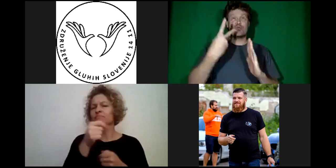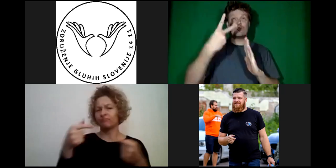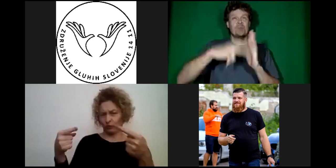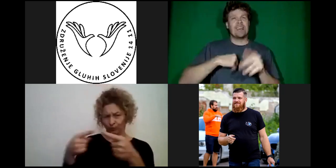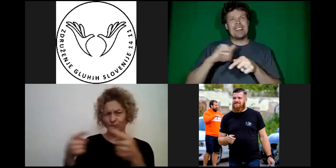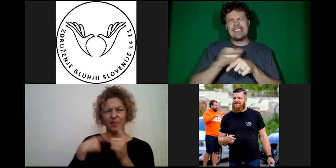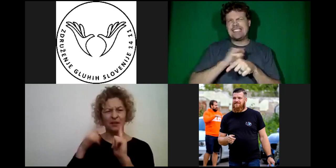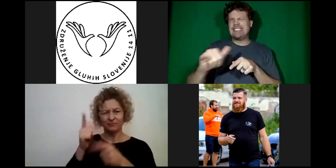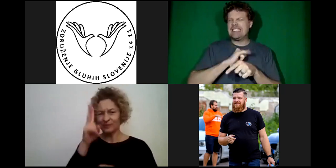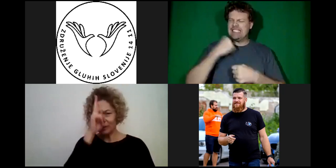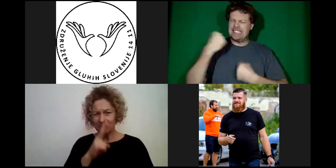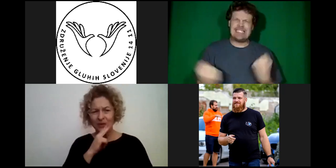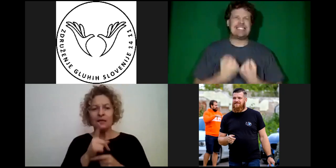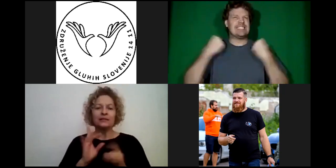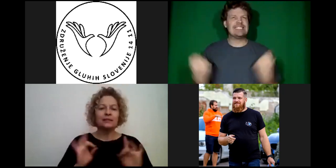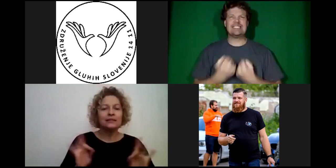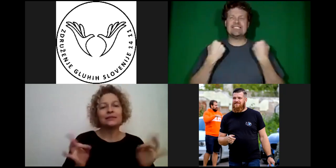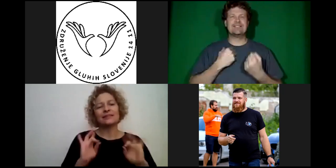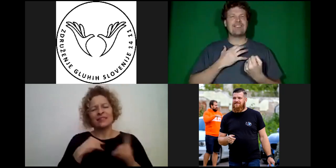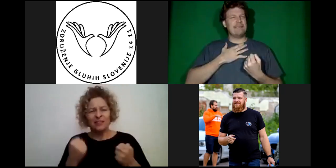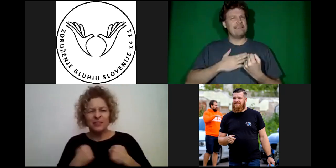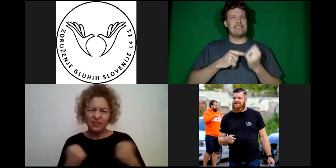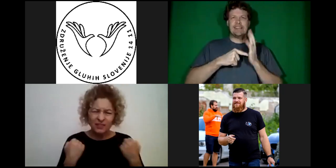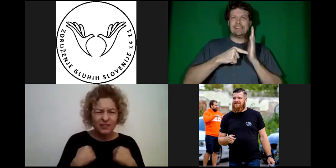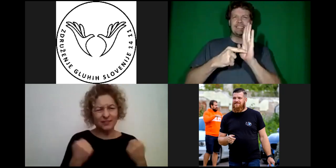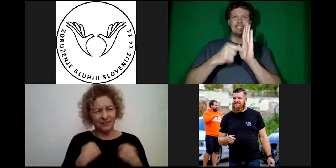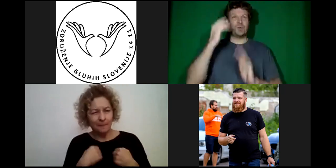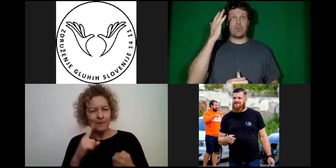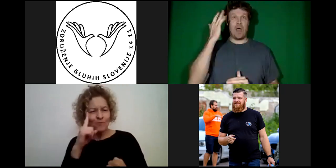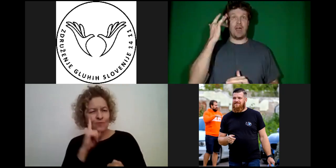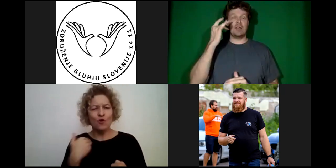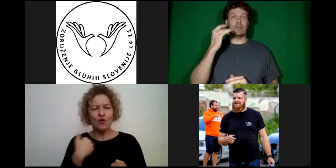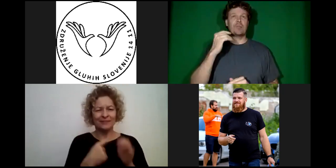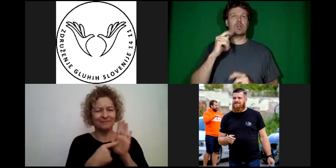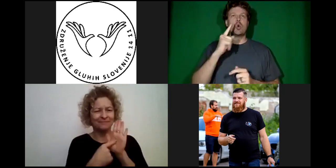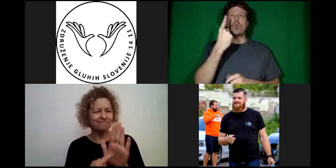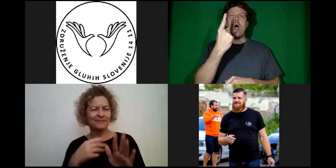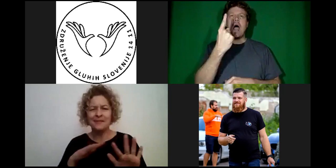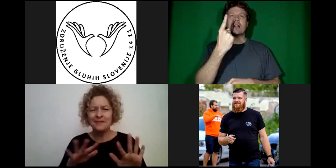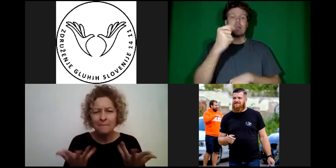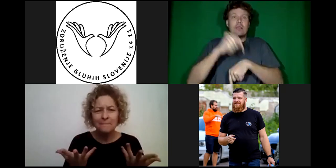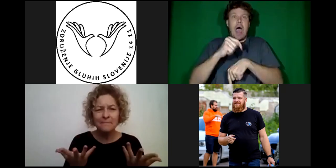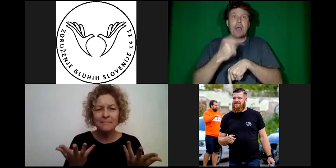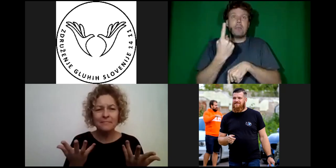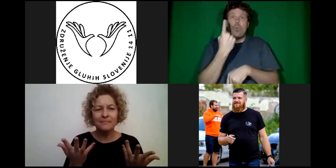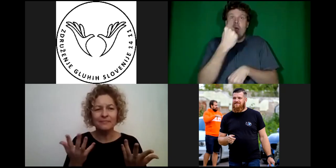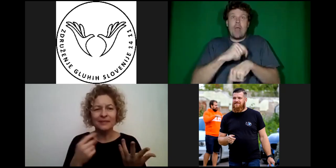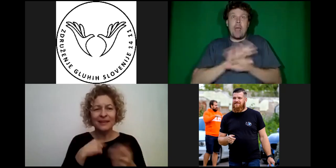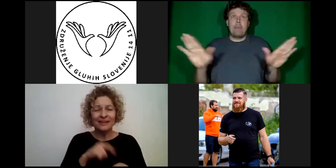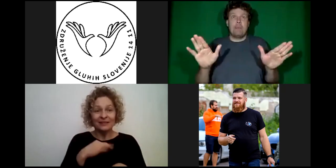So I asked him when it was. It was in 2 months. So I spent 2 months training. I wanted to really show what I